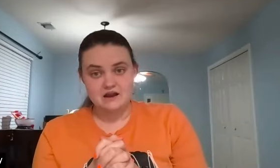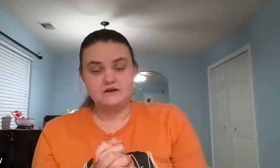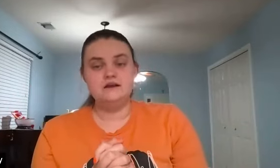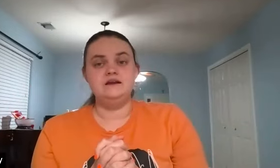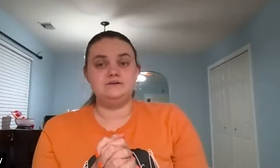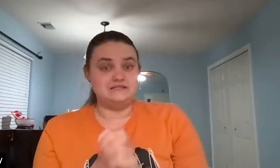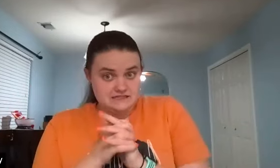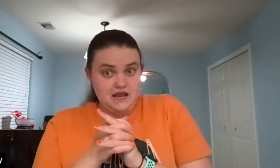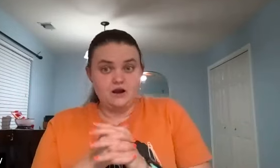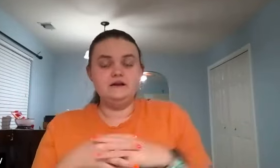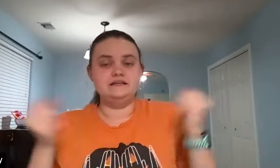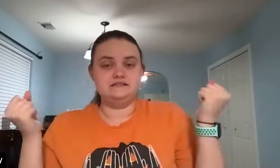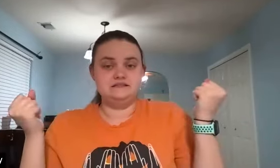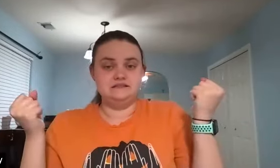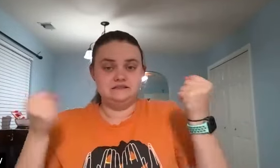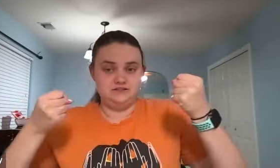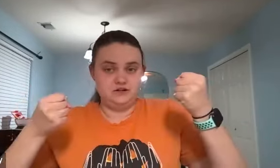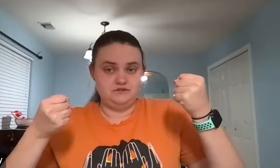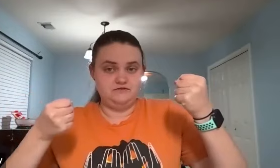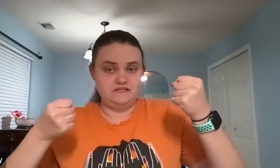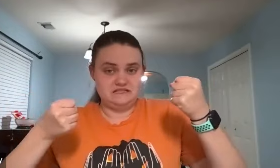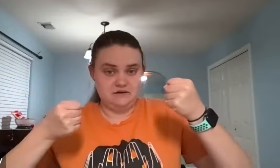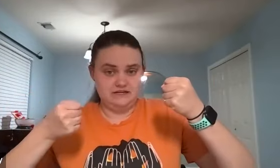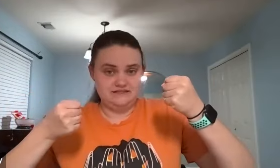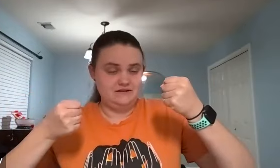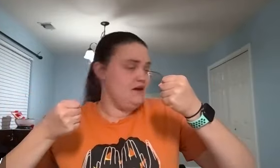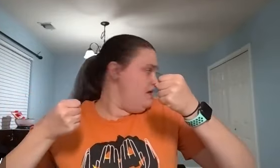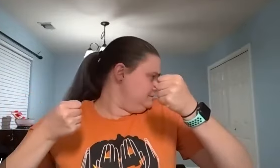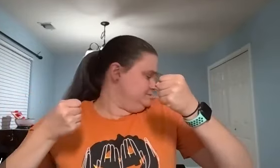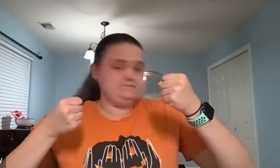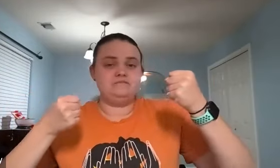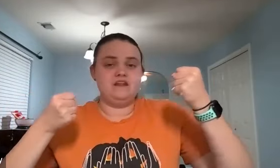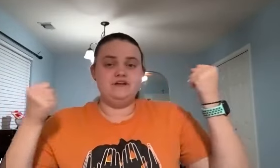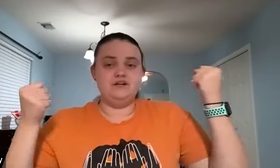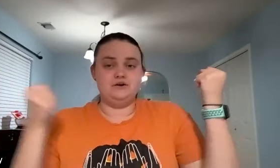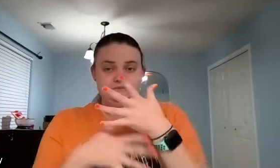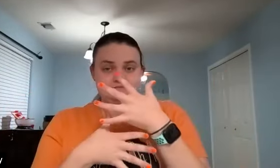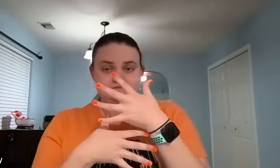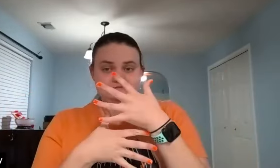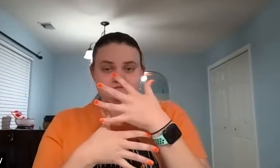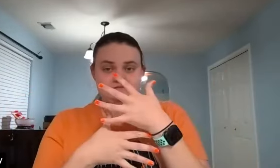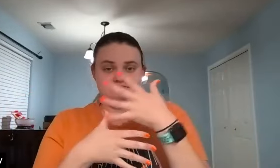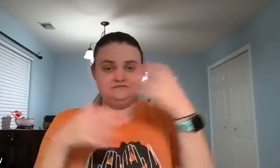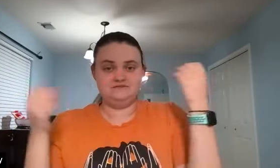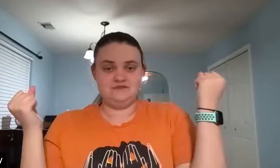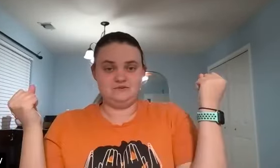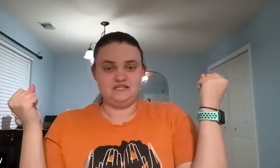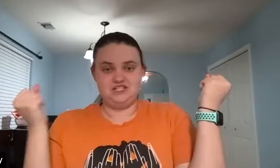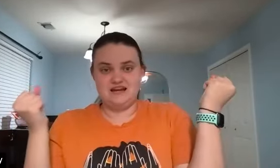scared or scare is you start with two fists sideways and then you go almost like jazz